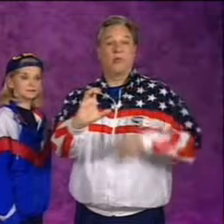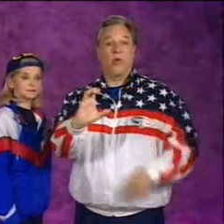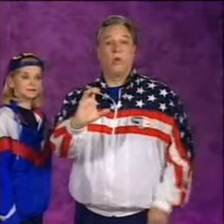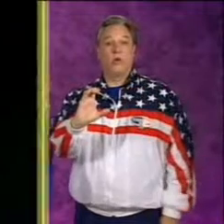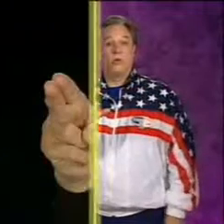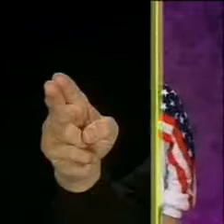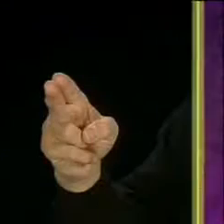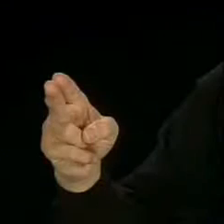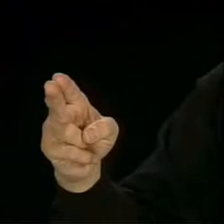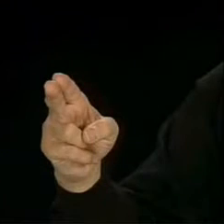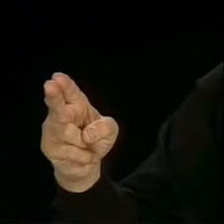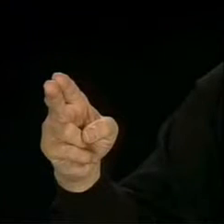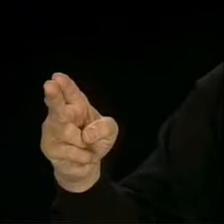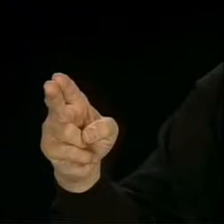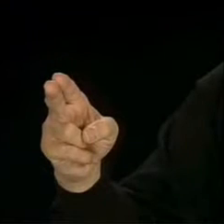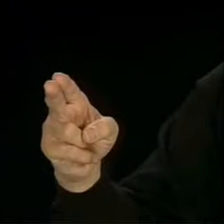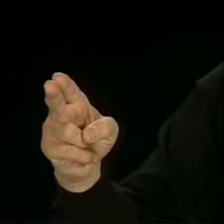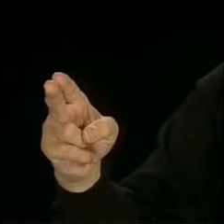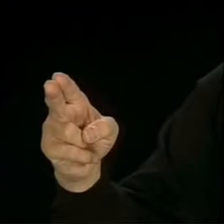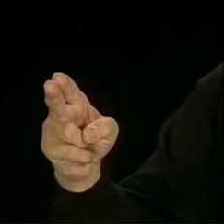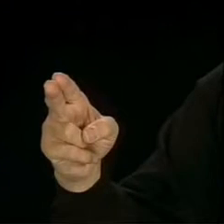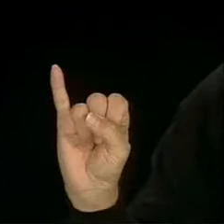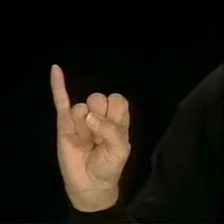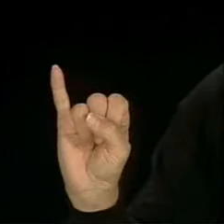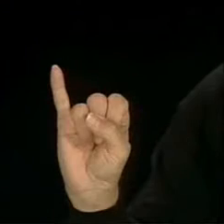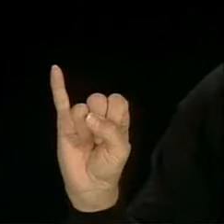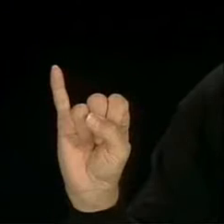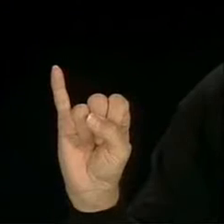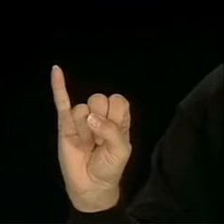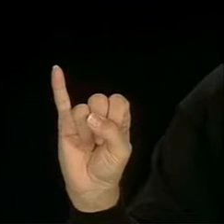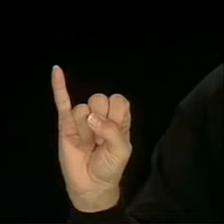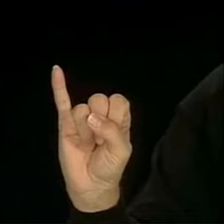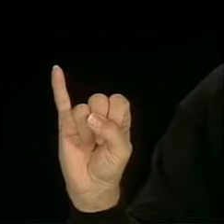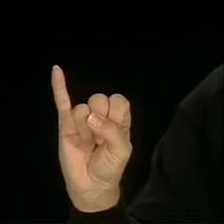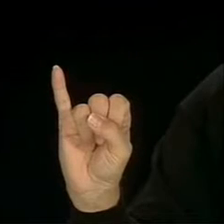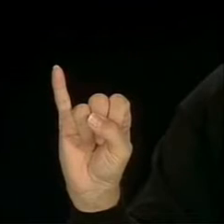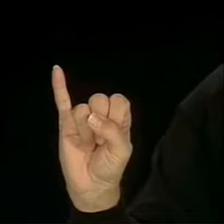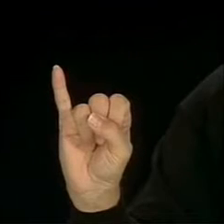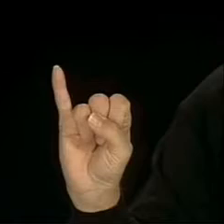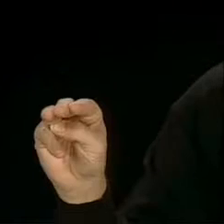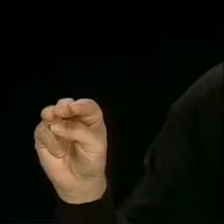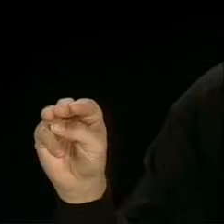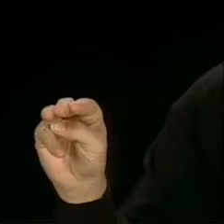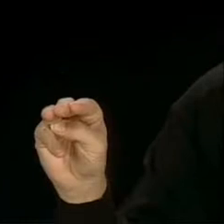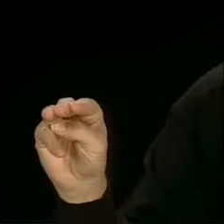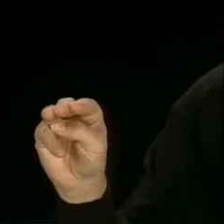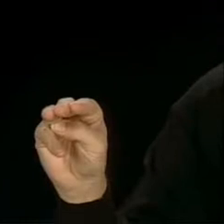lesson. So, since Lesson 6, you've been able to fingerspell any word you didn't know a sign